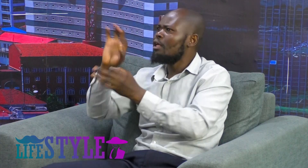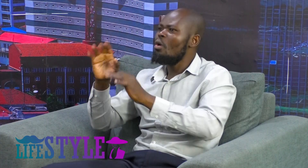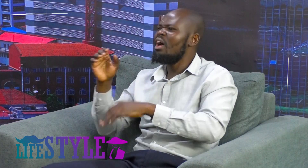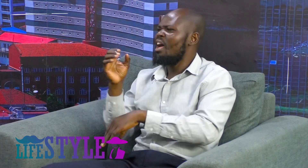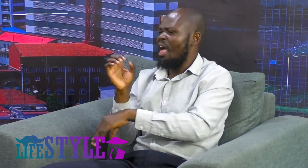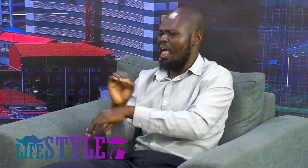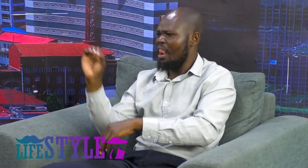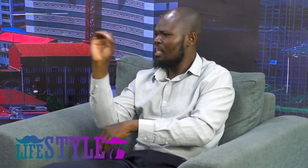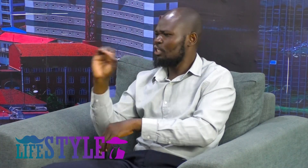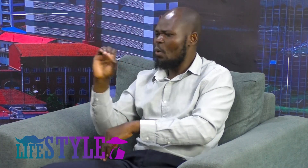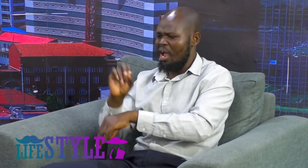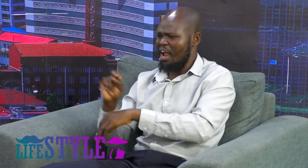primary,